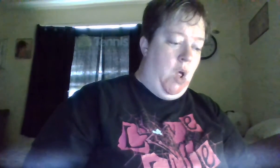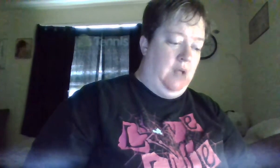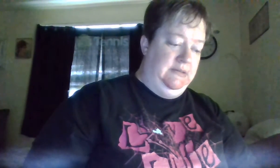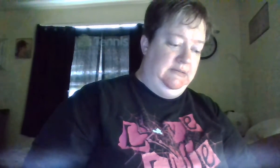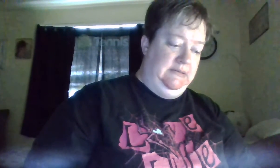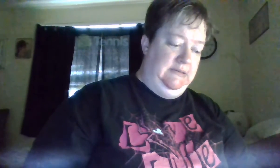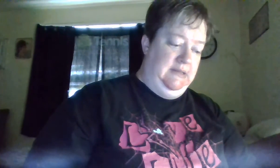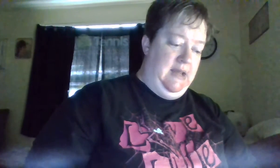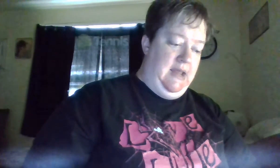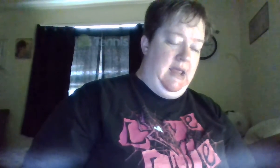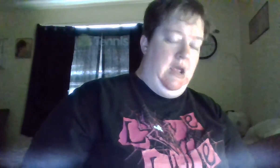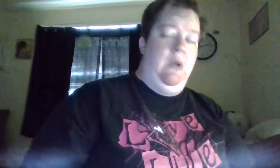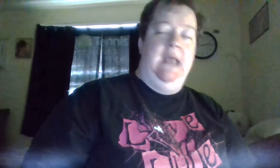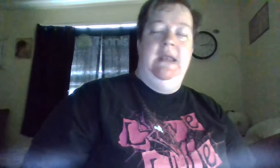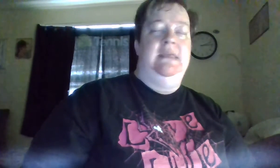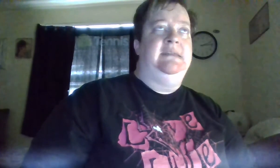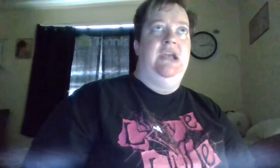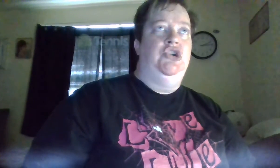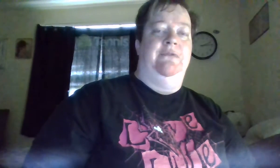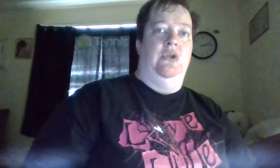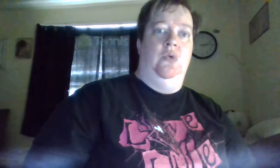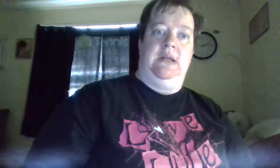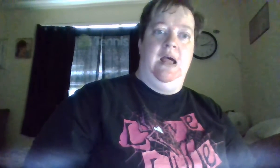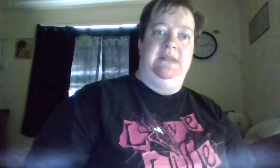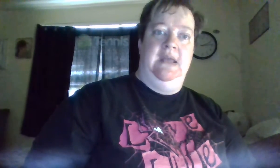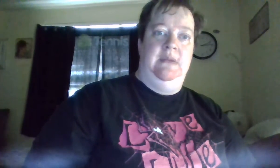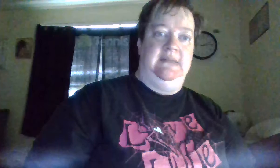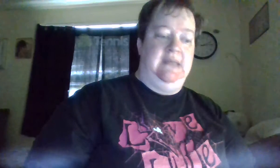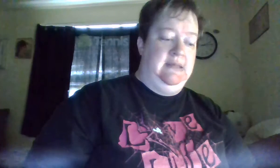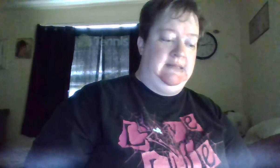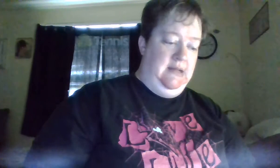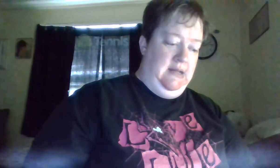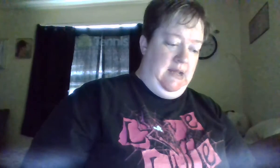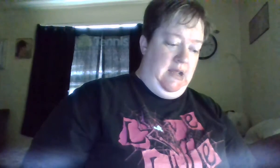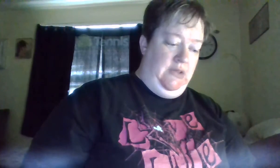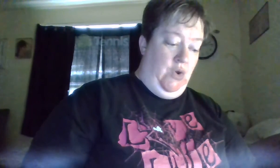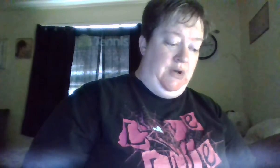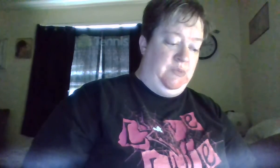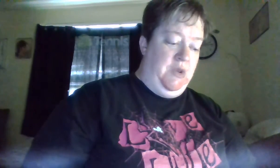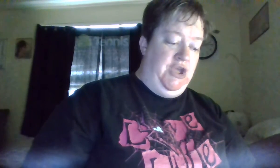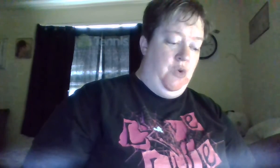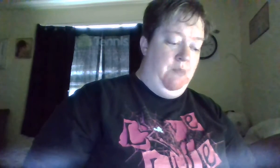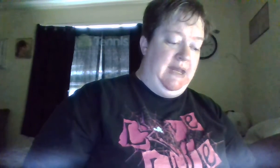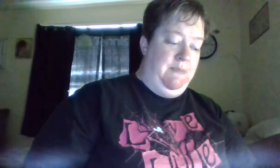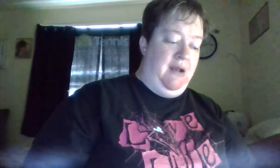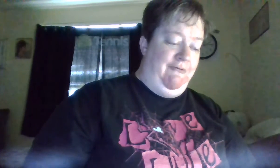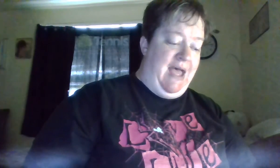called. When this angel of the Lord comes to him and says, "The Lord is with you, mighty man of